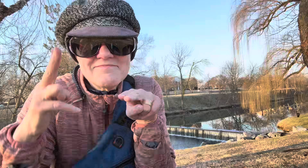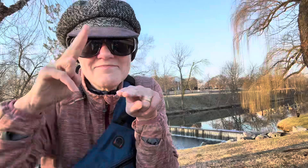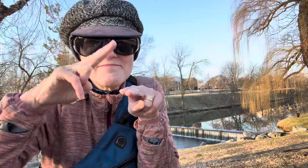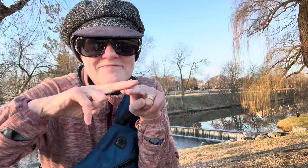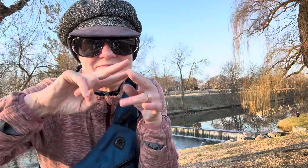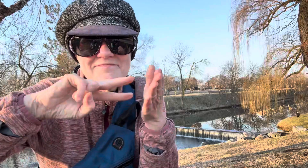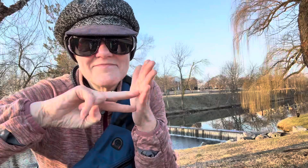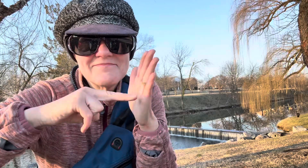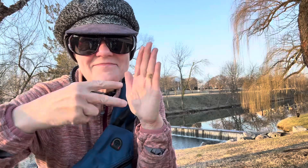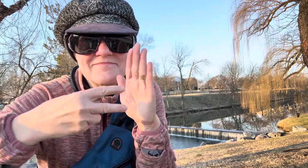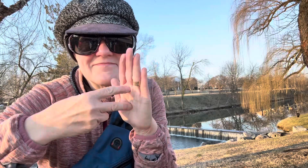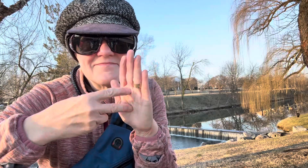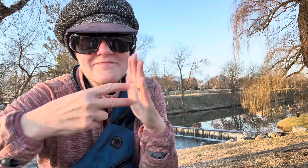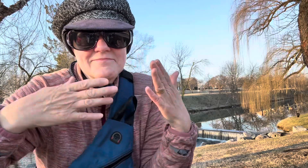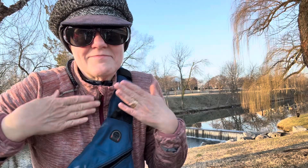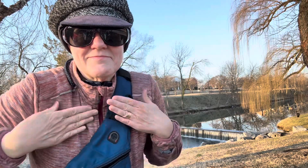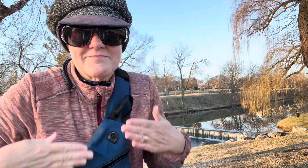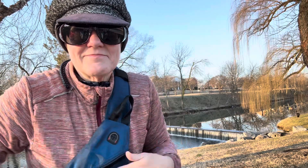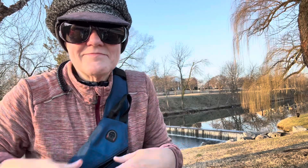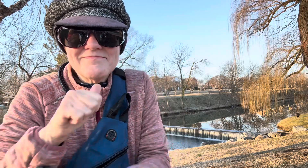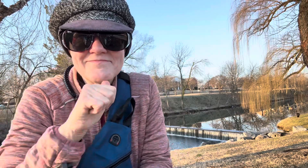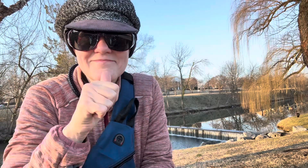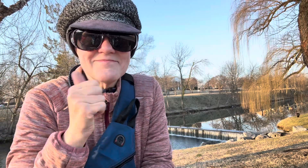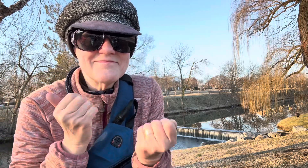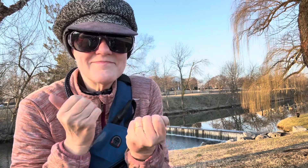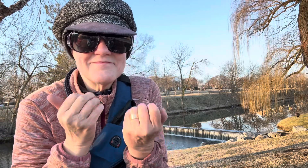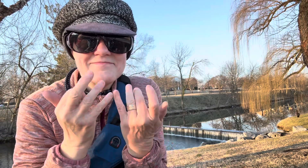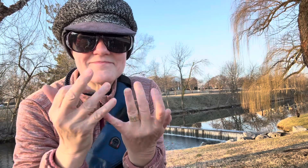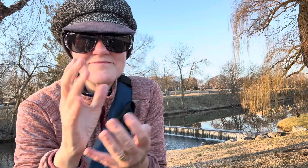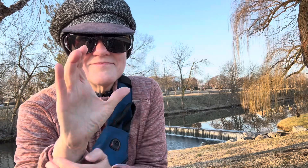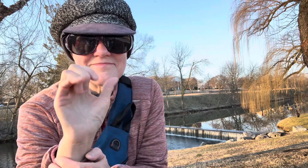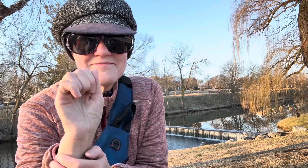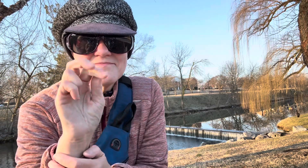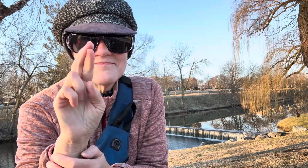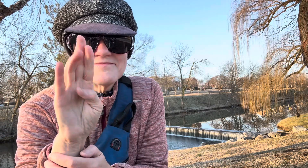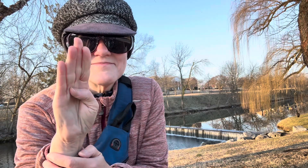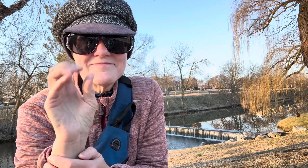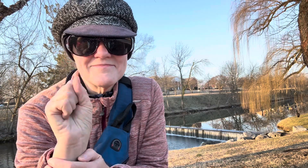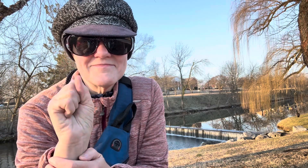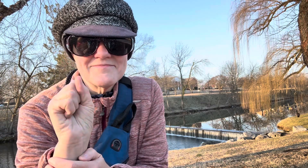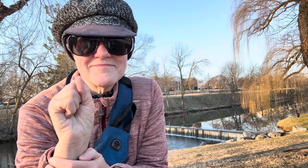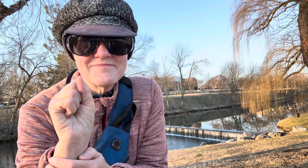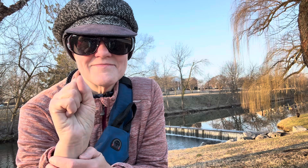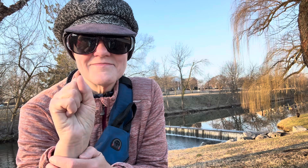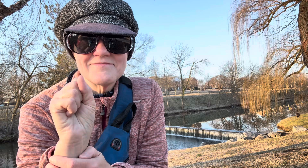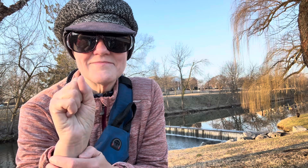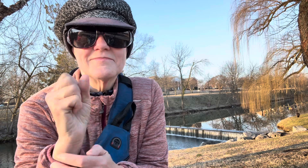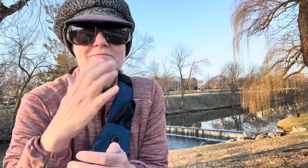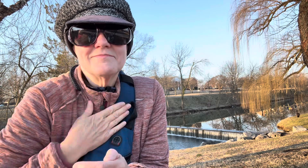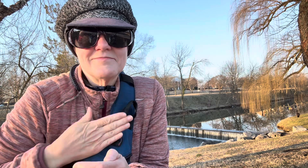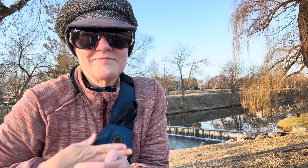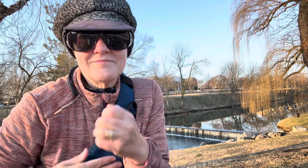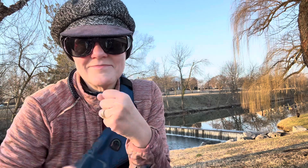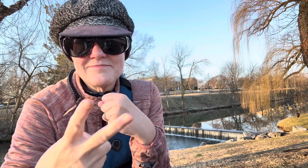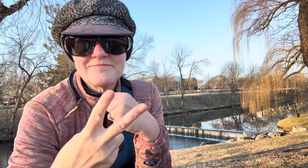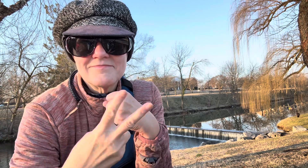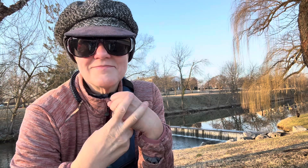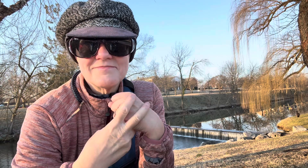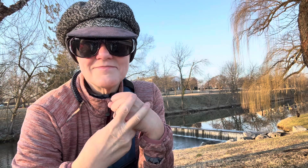When Dale gains weight, it means his cells are not burning all the carbs he's eating. The body